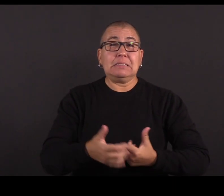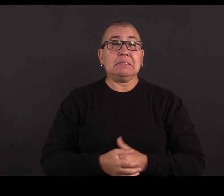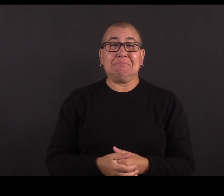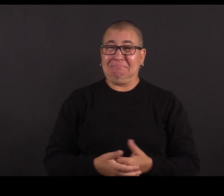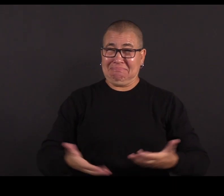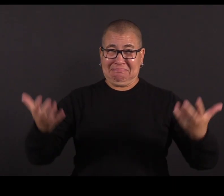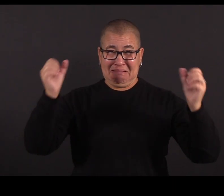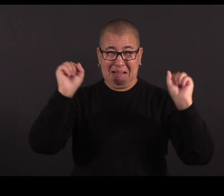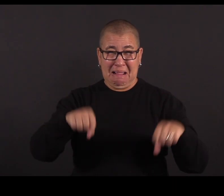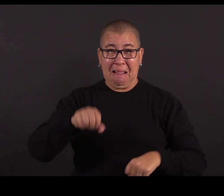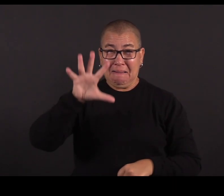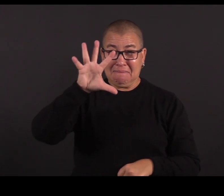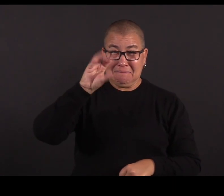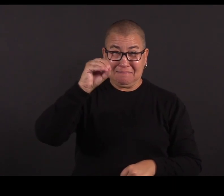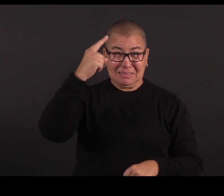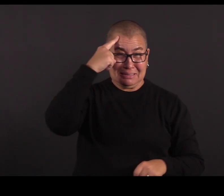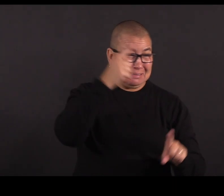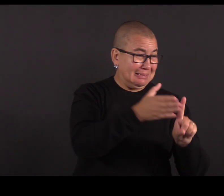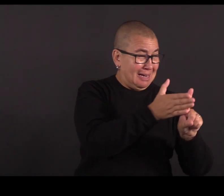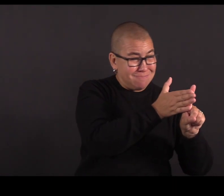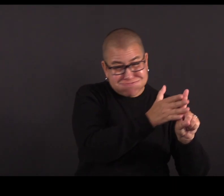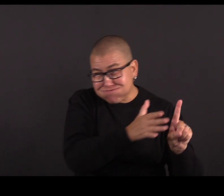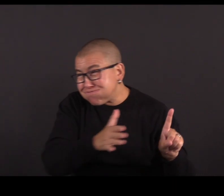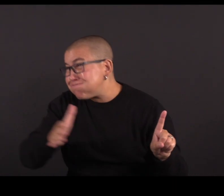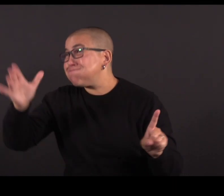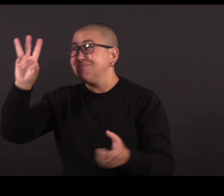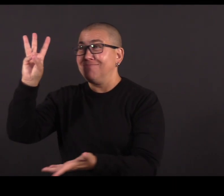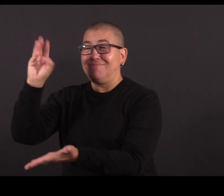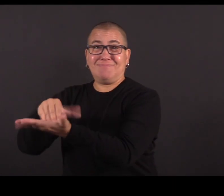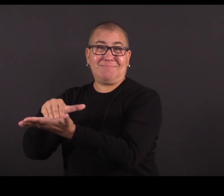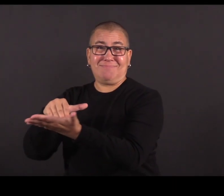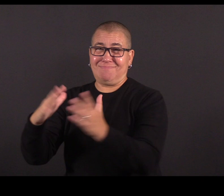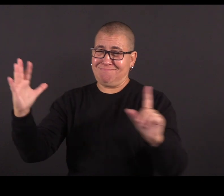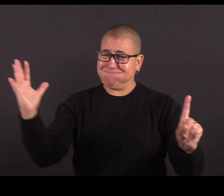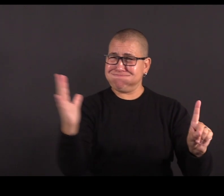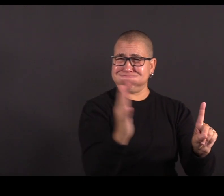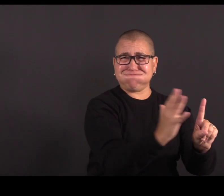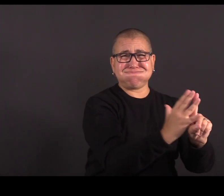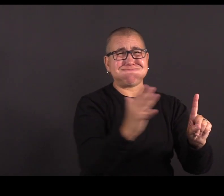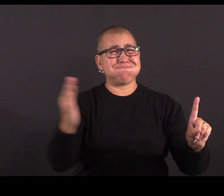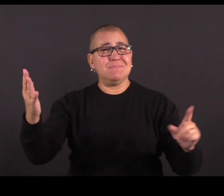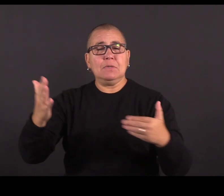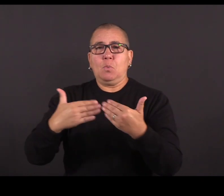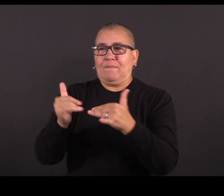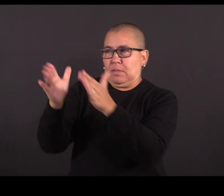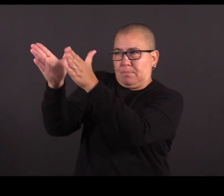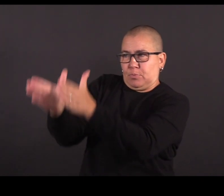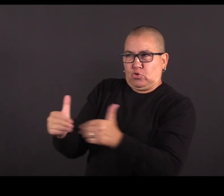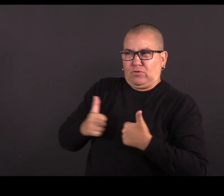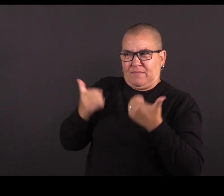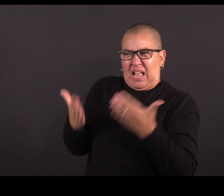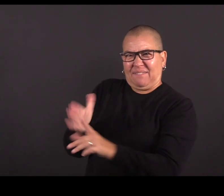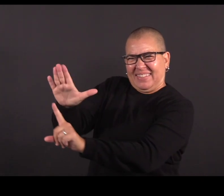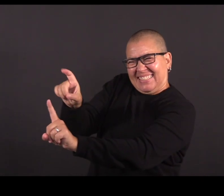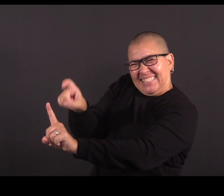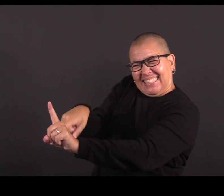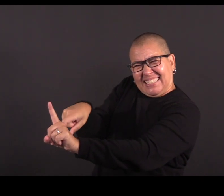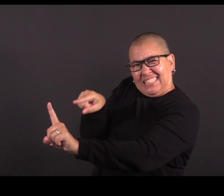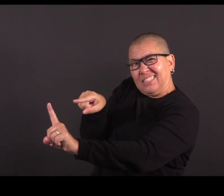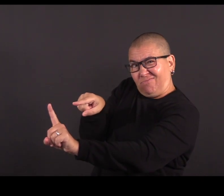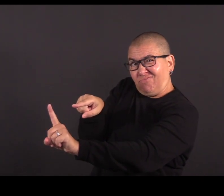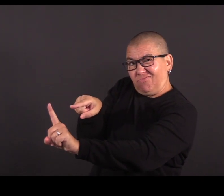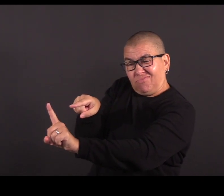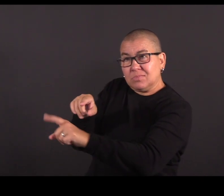$6,000, depending on the needs of the individual survivor. The funding generally comes from